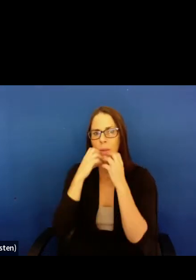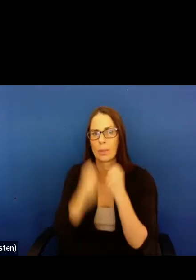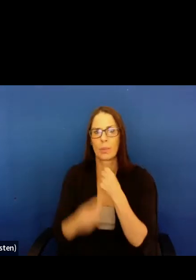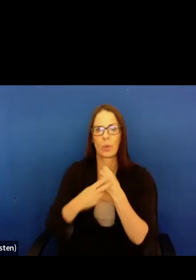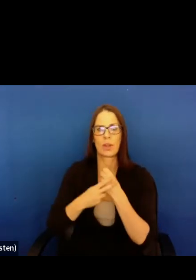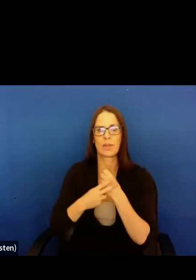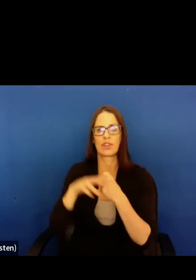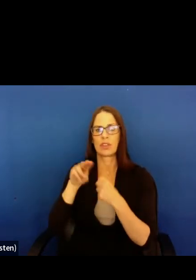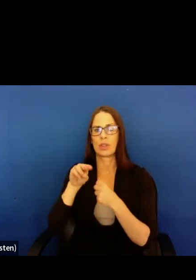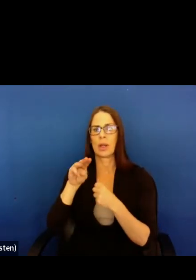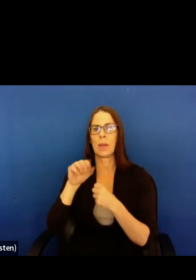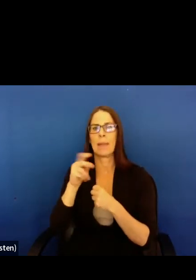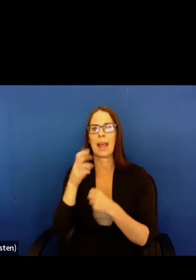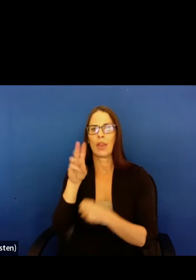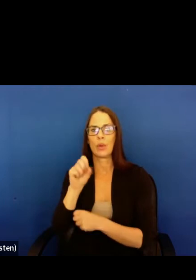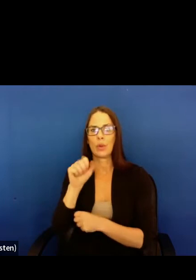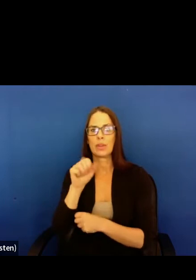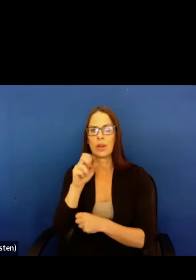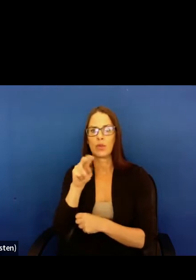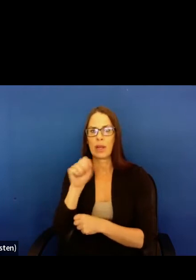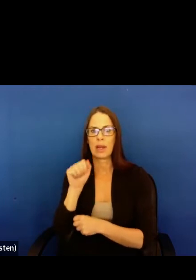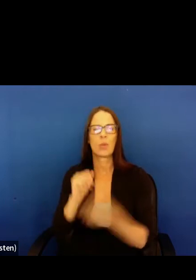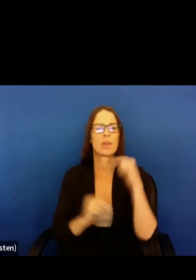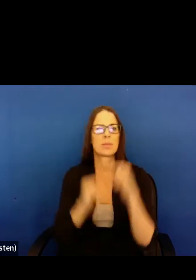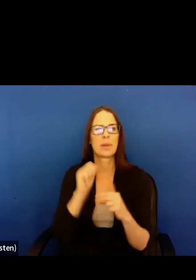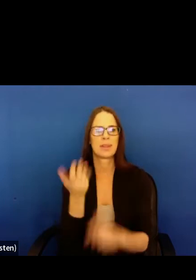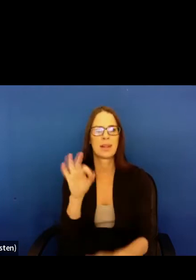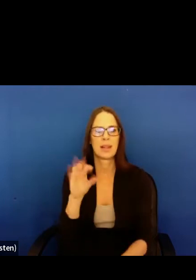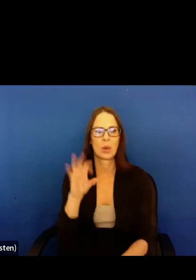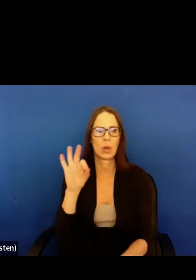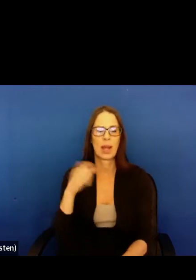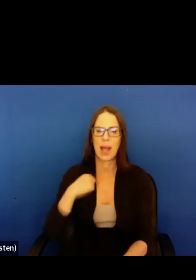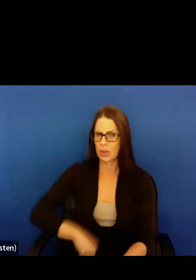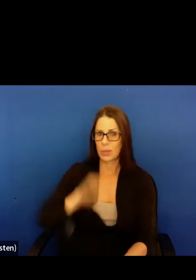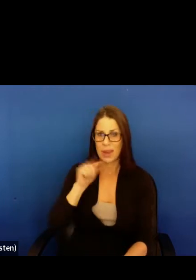Arena was built in about 1909. So I'm very proud of that. And that was something that